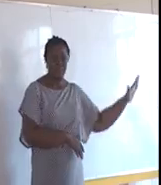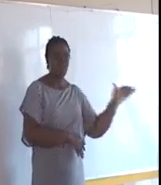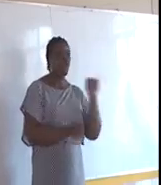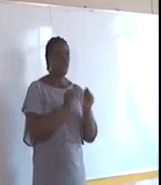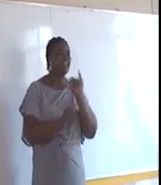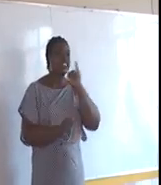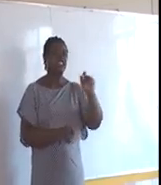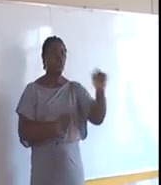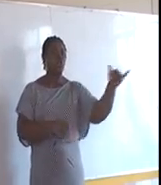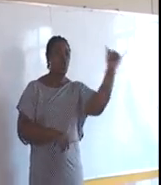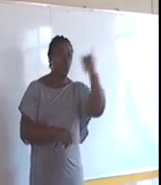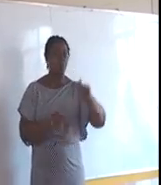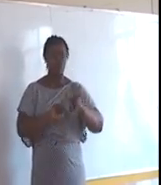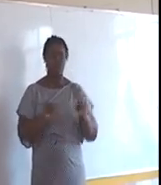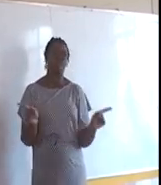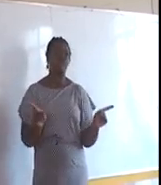example 2 quickly.